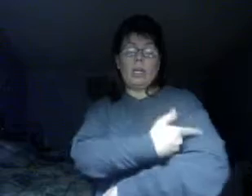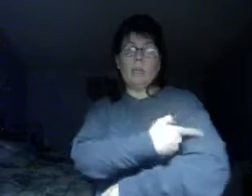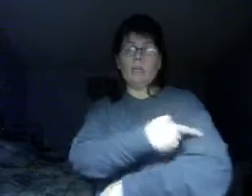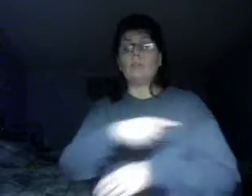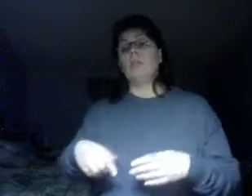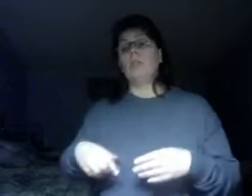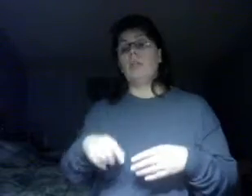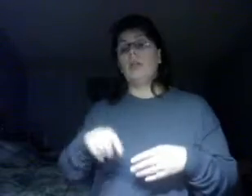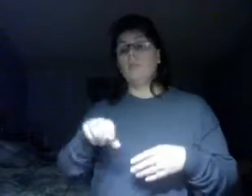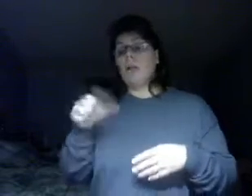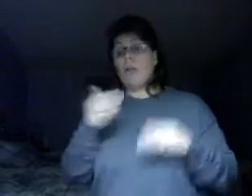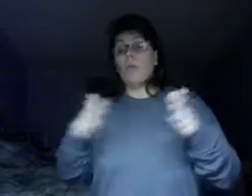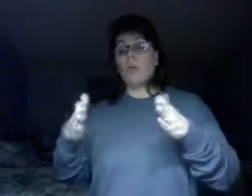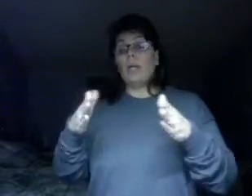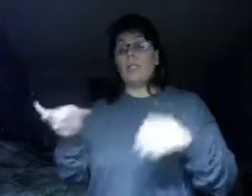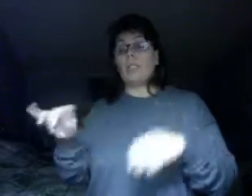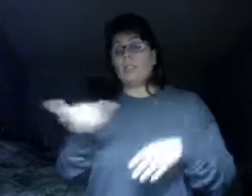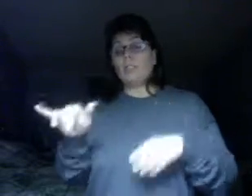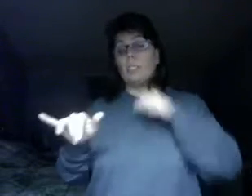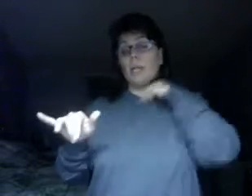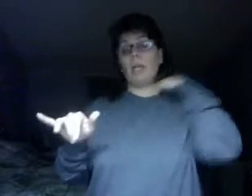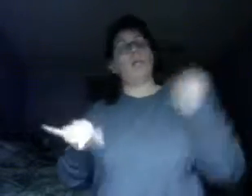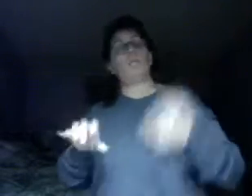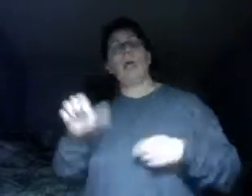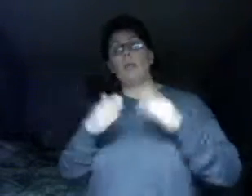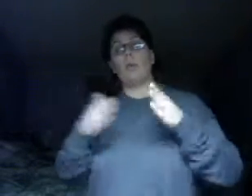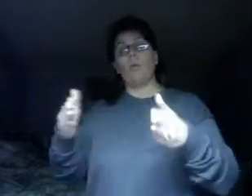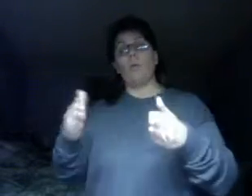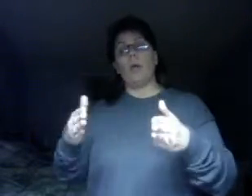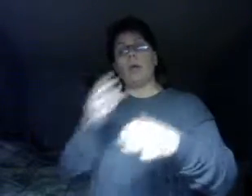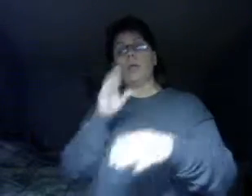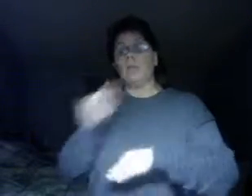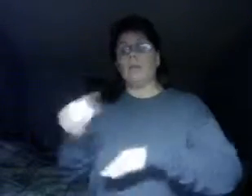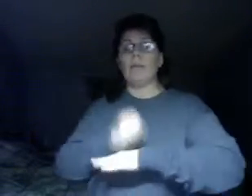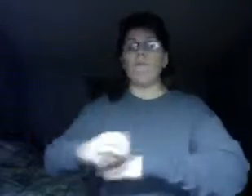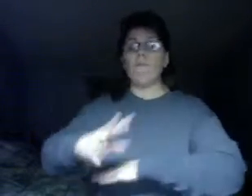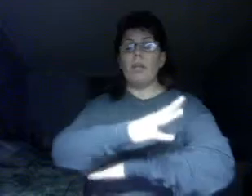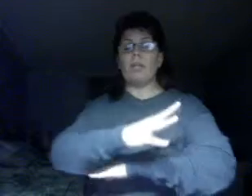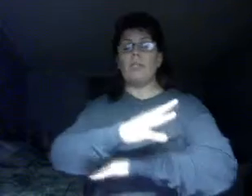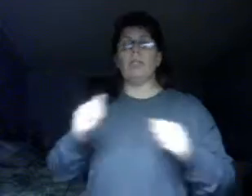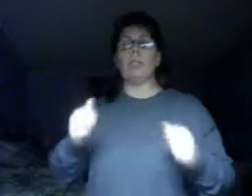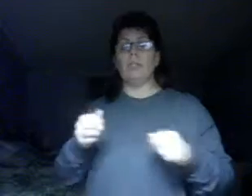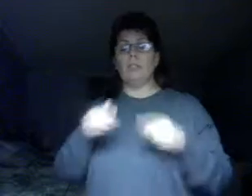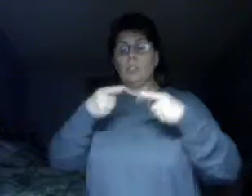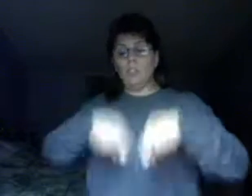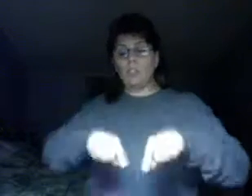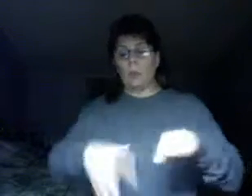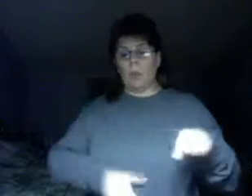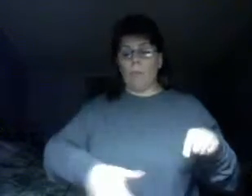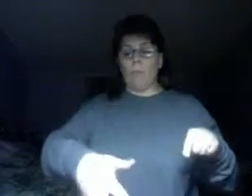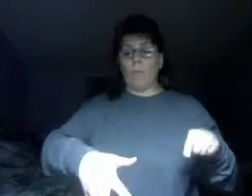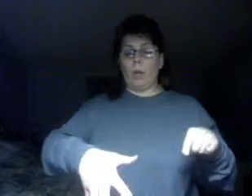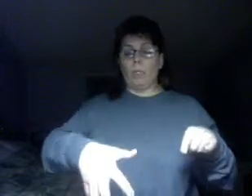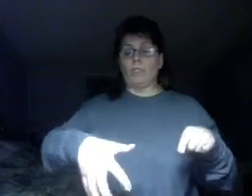HIV. Another common way for people to become infected is during pregnancy, birth, or breastfeeding.